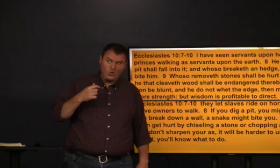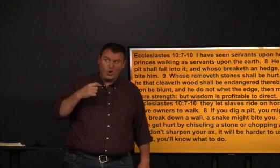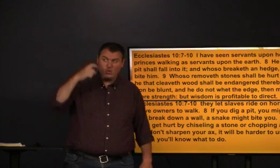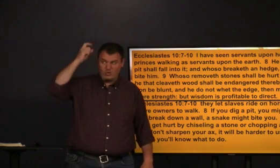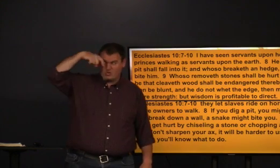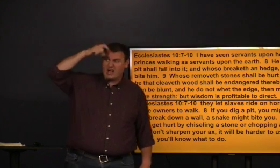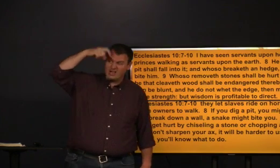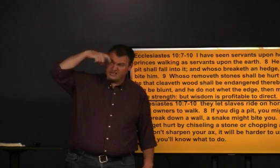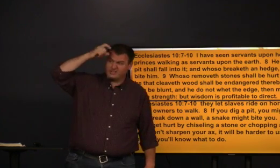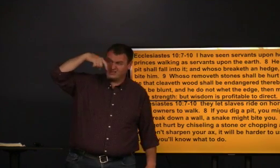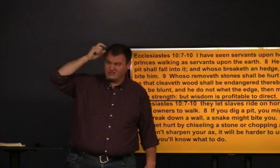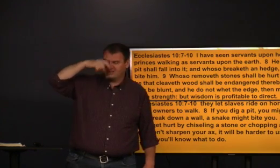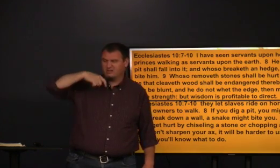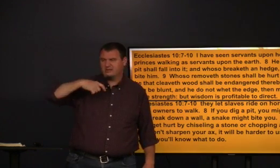Are we wise?